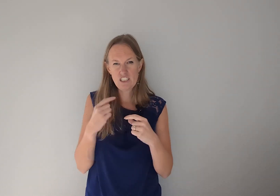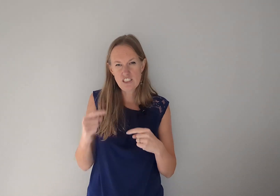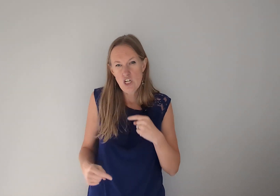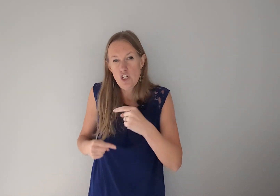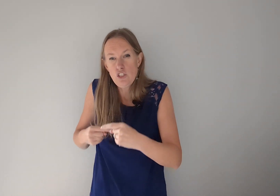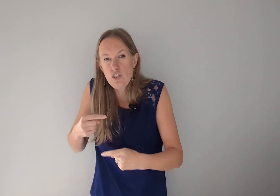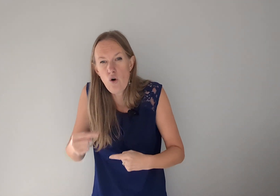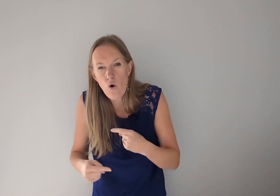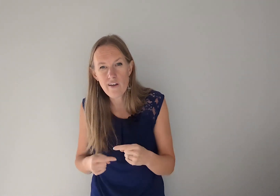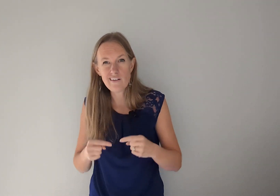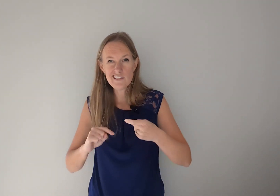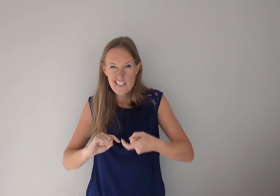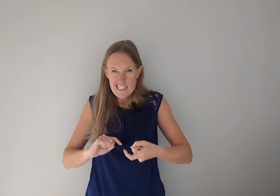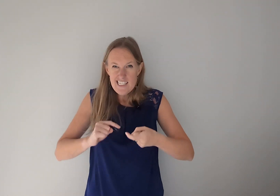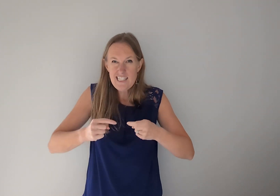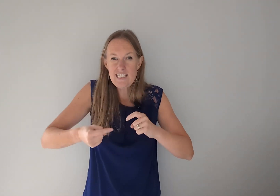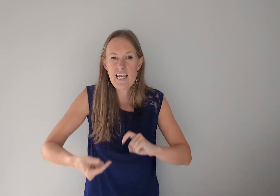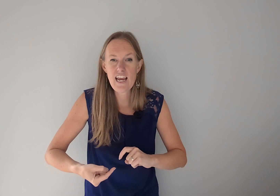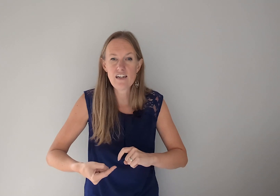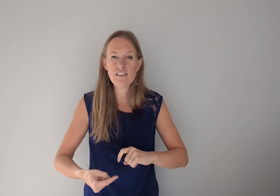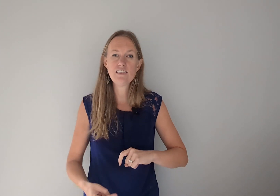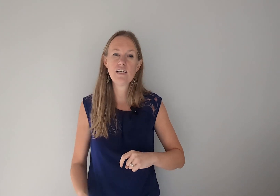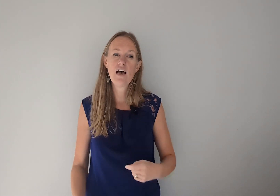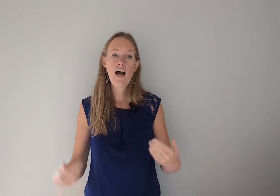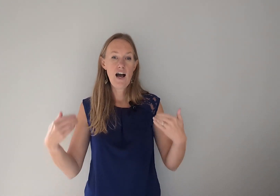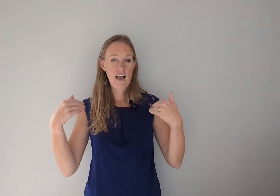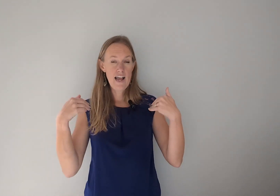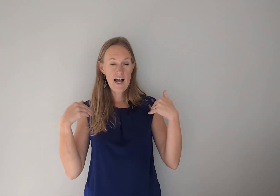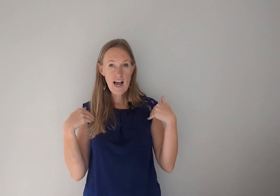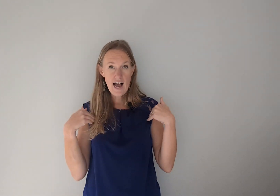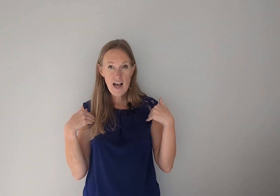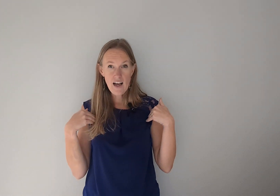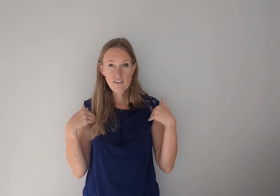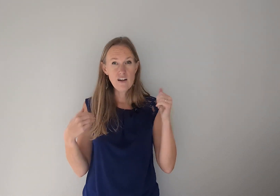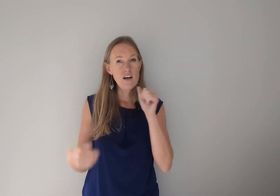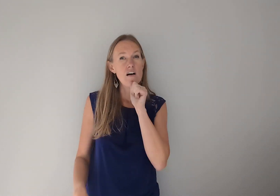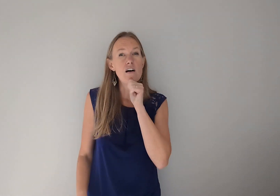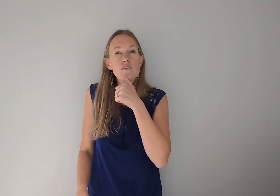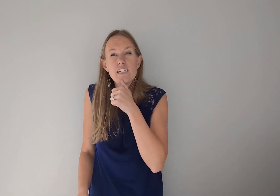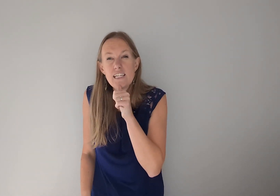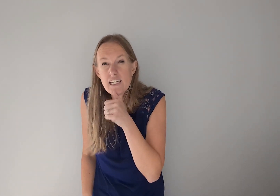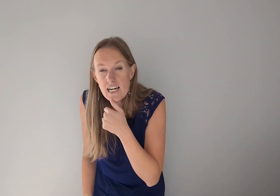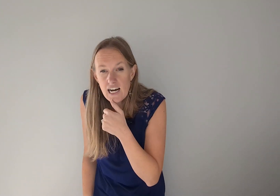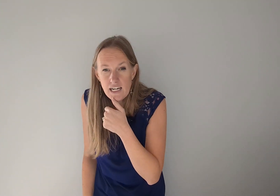dangers, toils, and snares, I have already